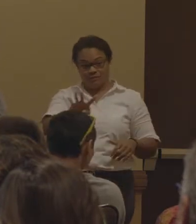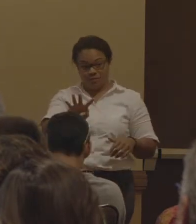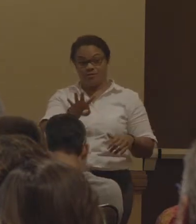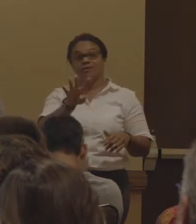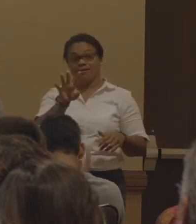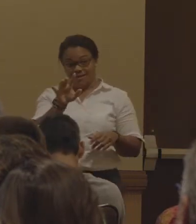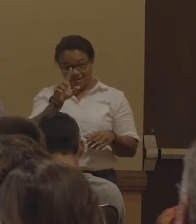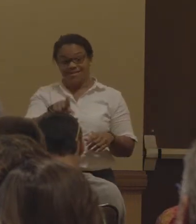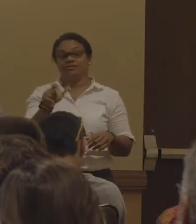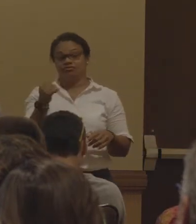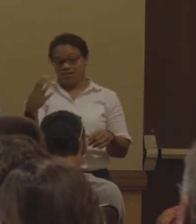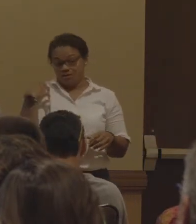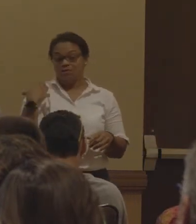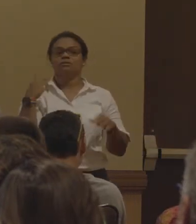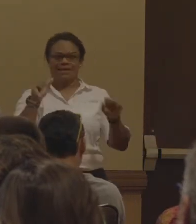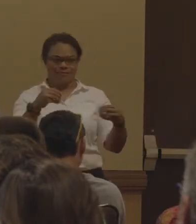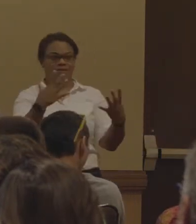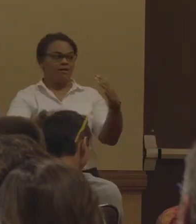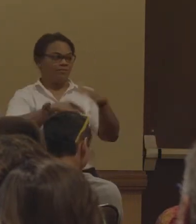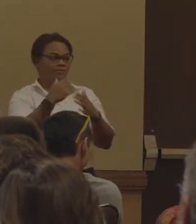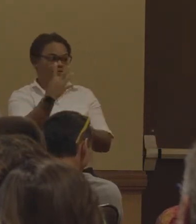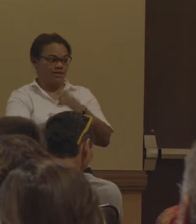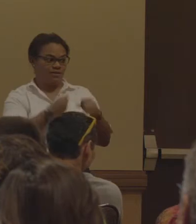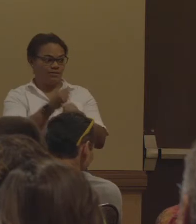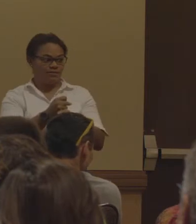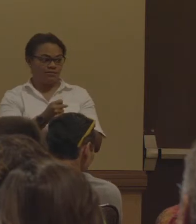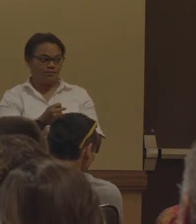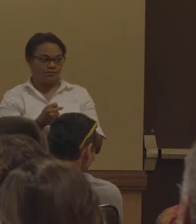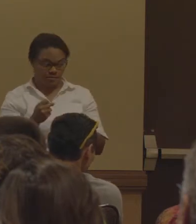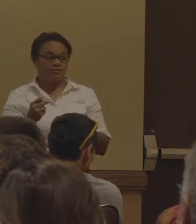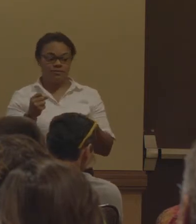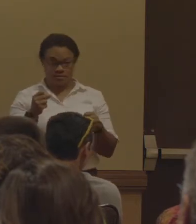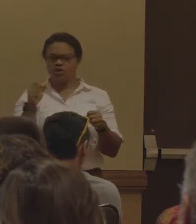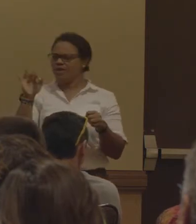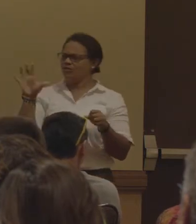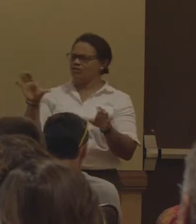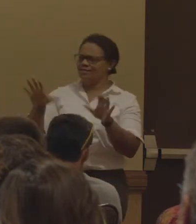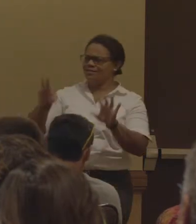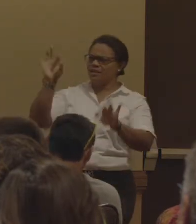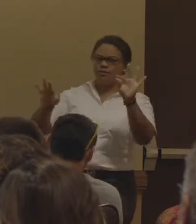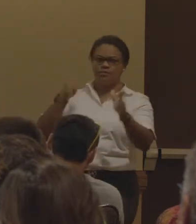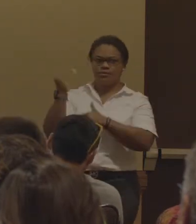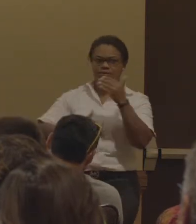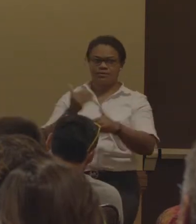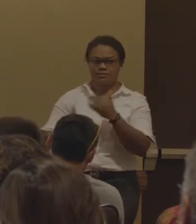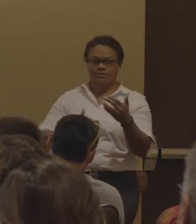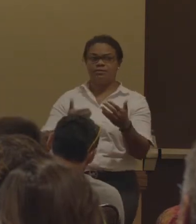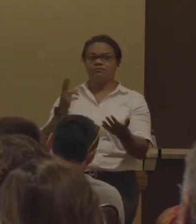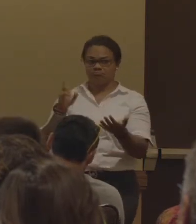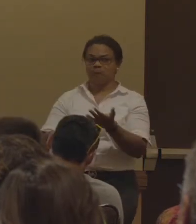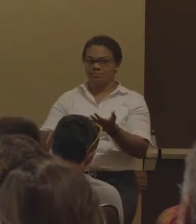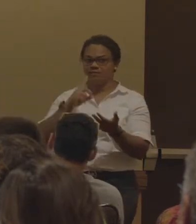we can provide the job coaching for up to 4 years. So if you've done a discovery process and they are then contracted to do